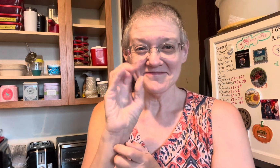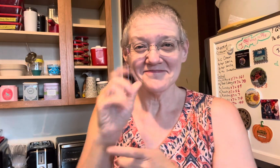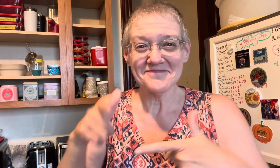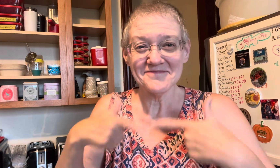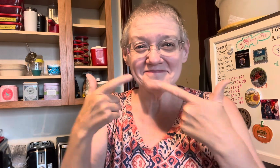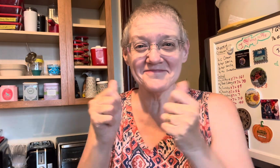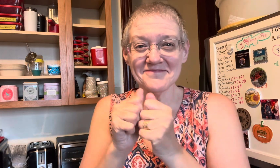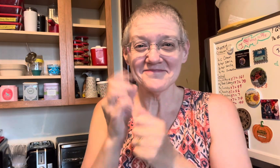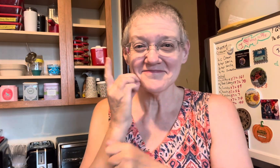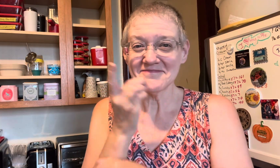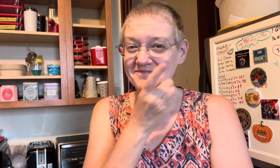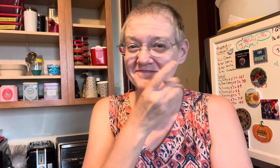later. Bye-bye.